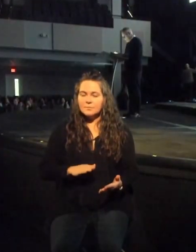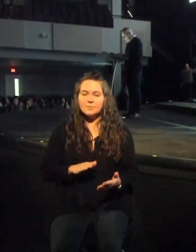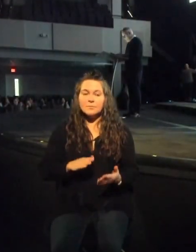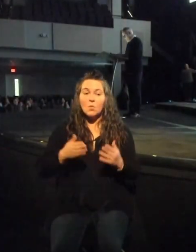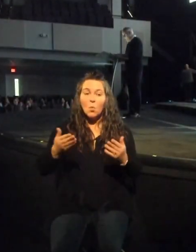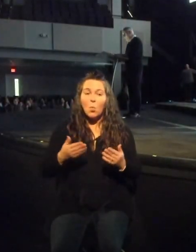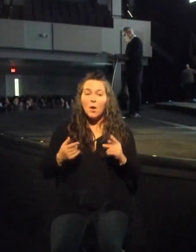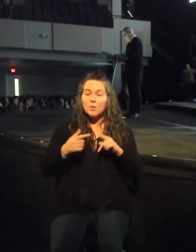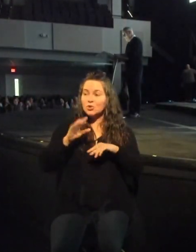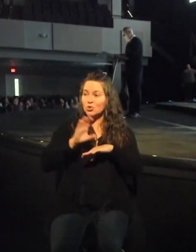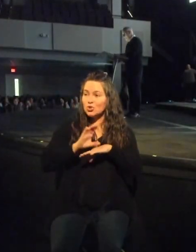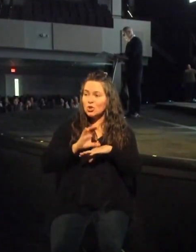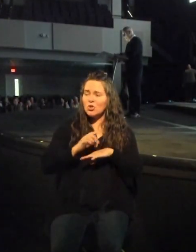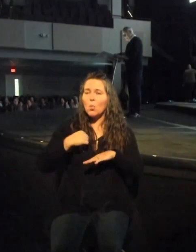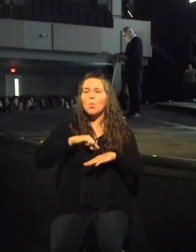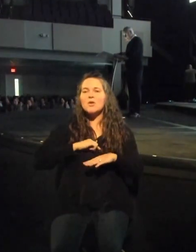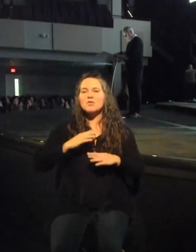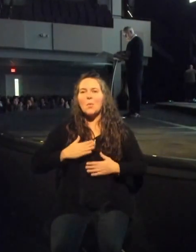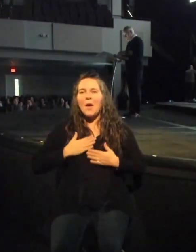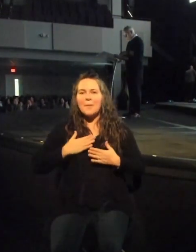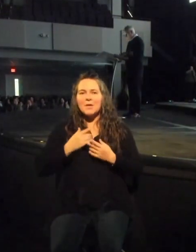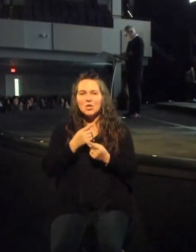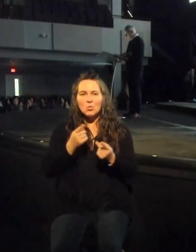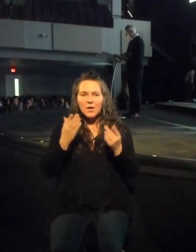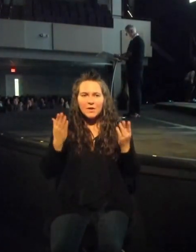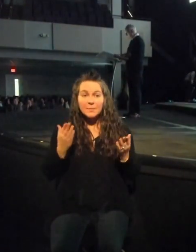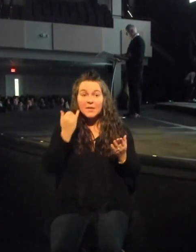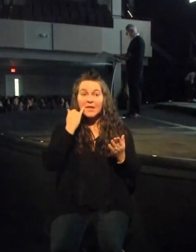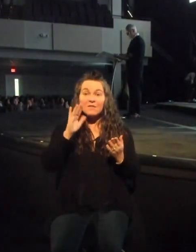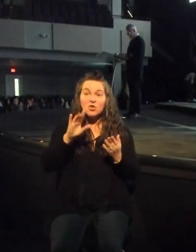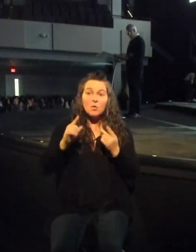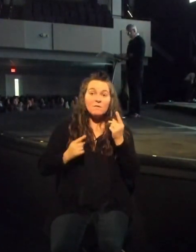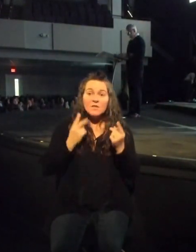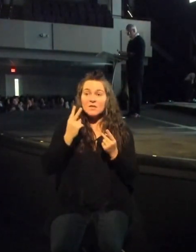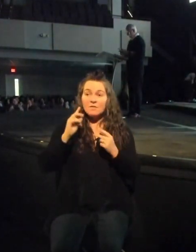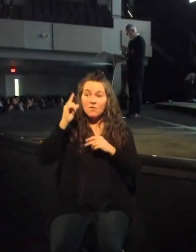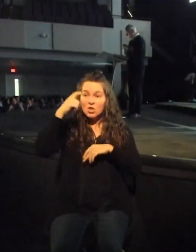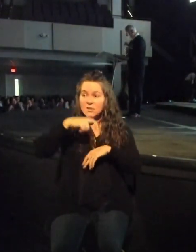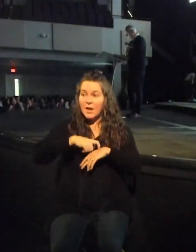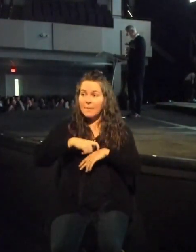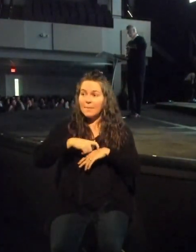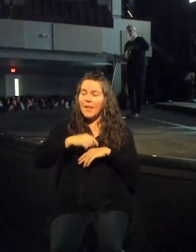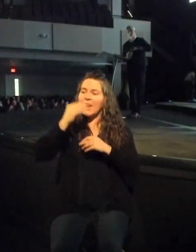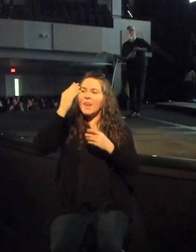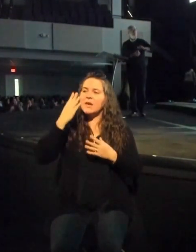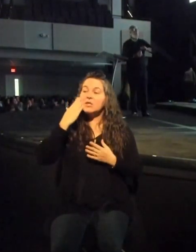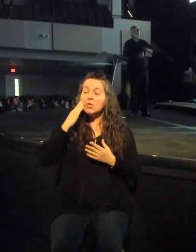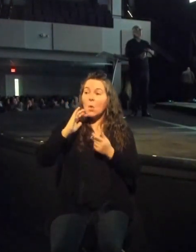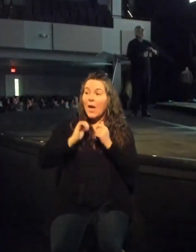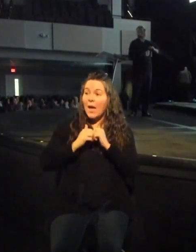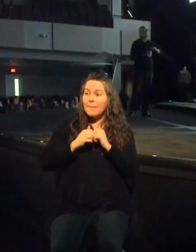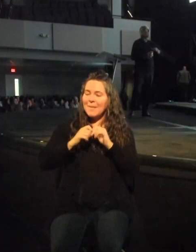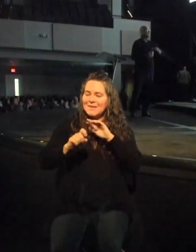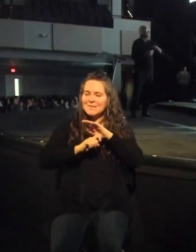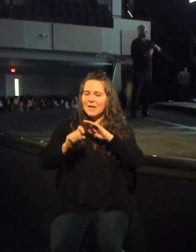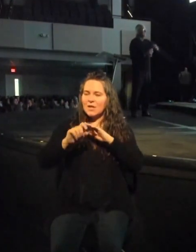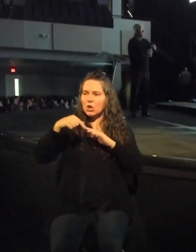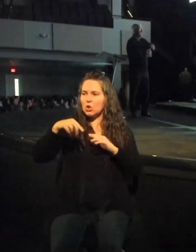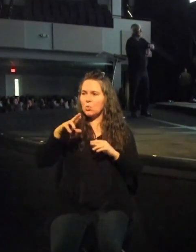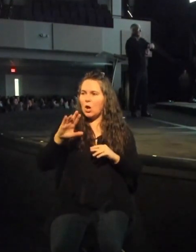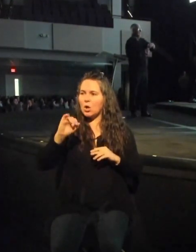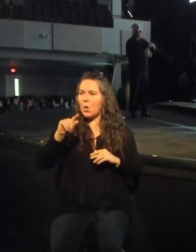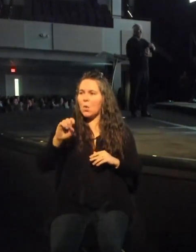Welcome to church. We are so glad you're here. If you're visiting us for the first time, let us know by scanning the QR code on the bulletin you received when you walked